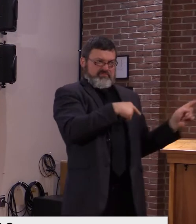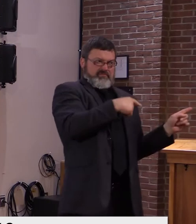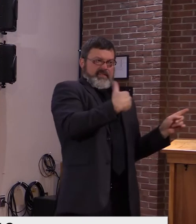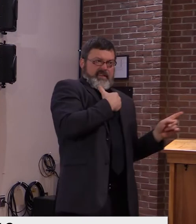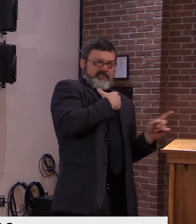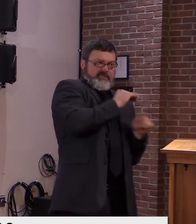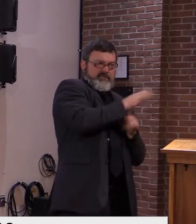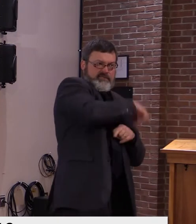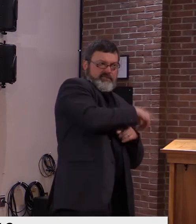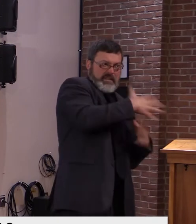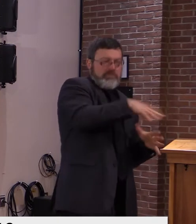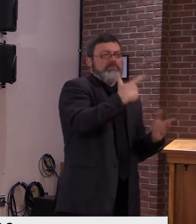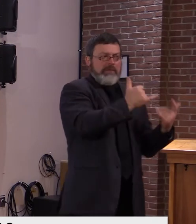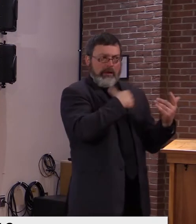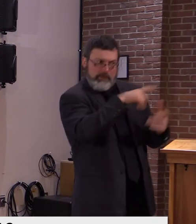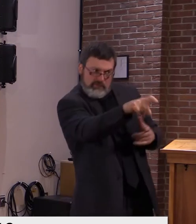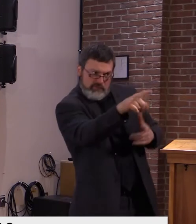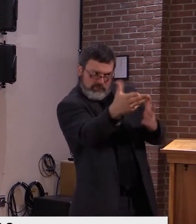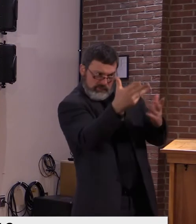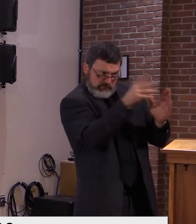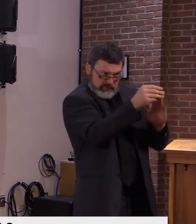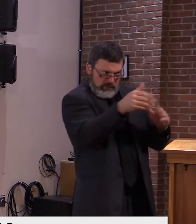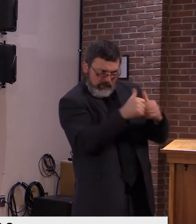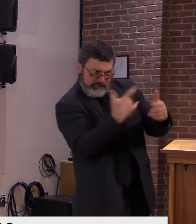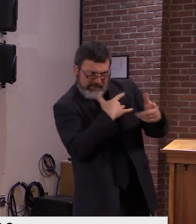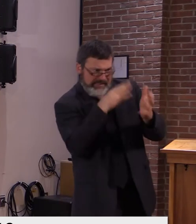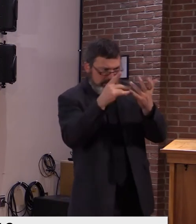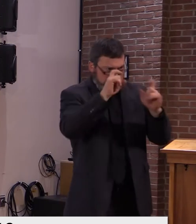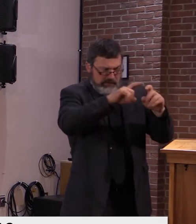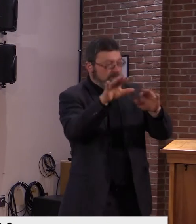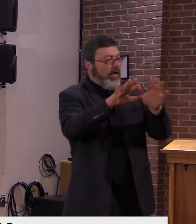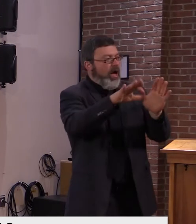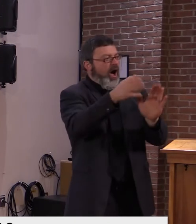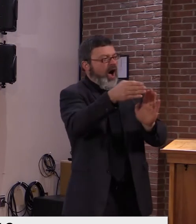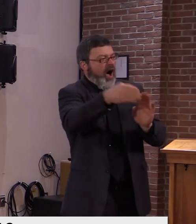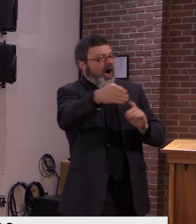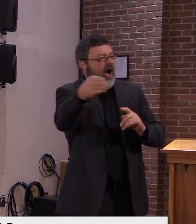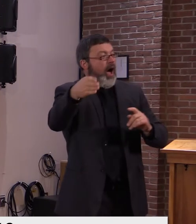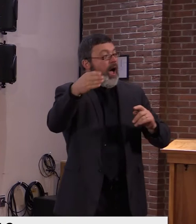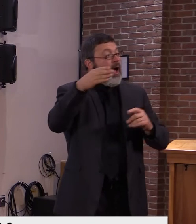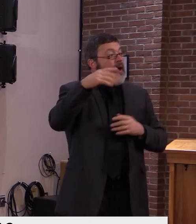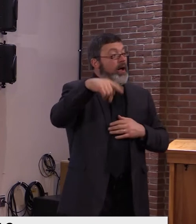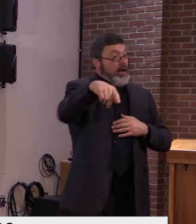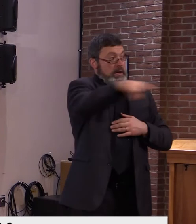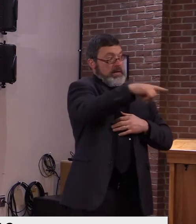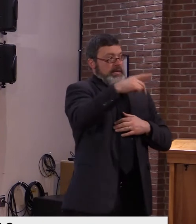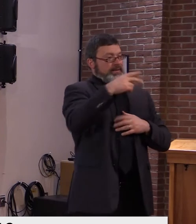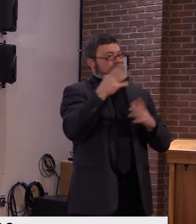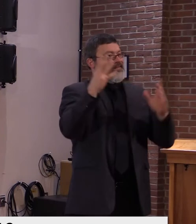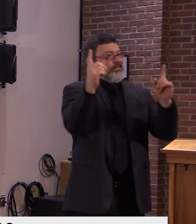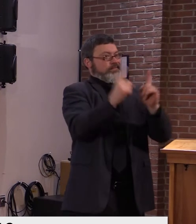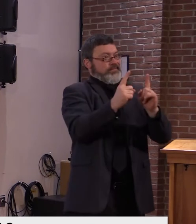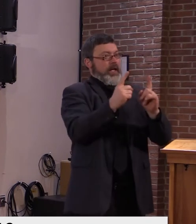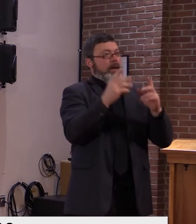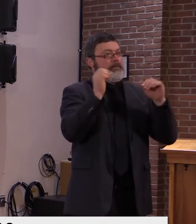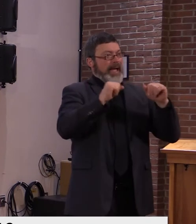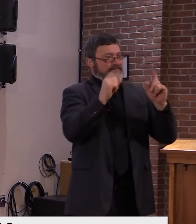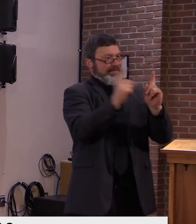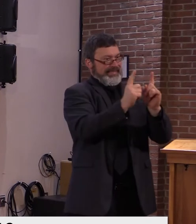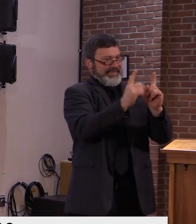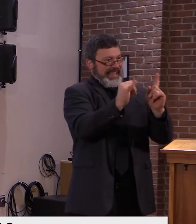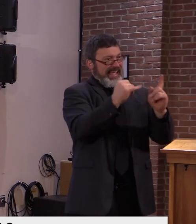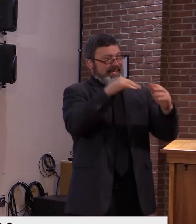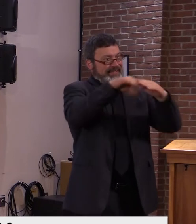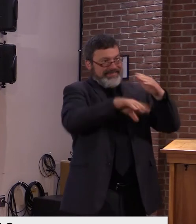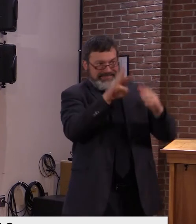potential exposure, were also put into isolation, which of course impacted the operations of the St. Albans Barracks, requiring